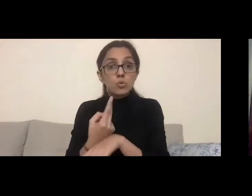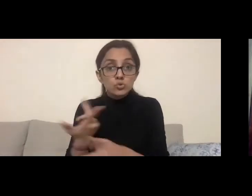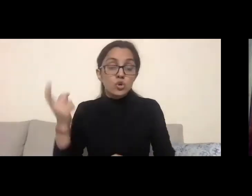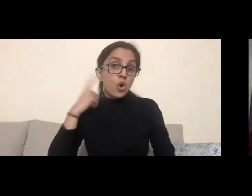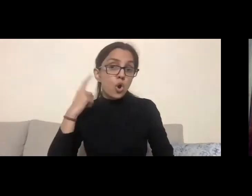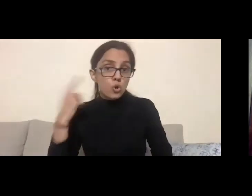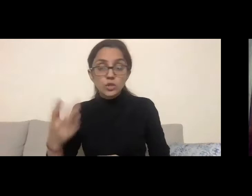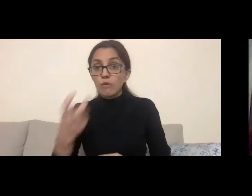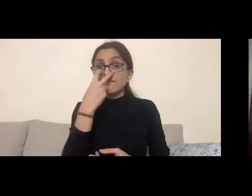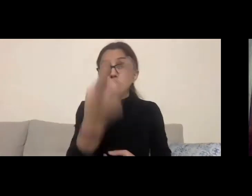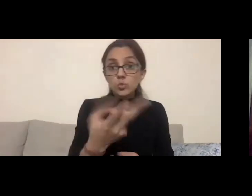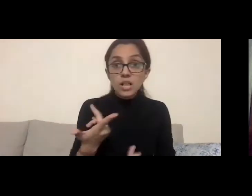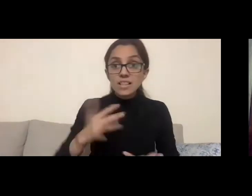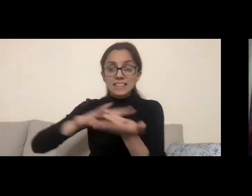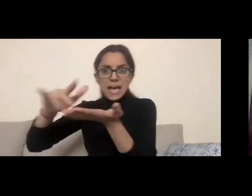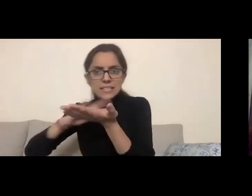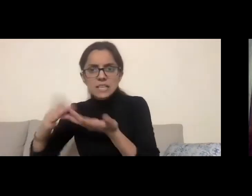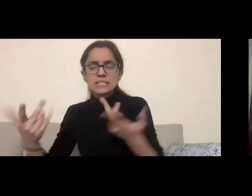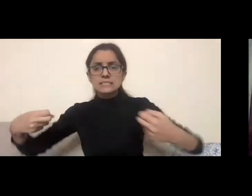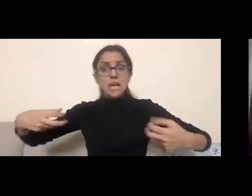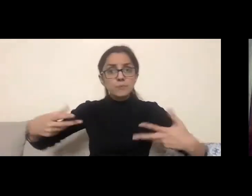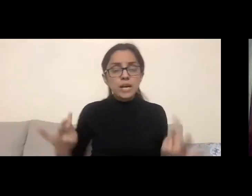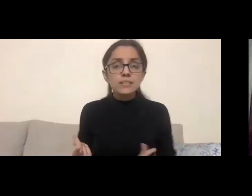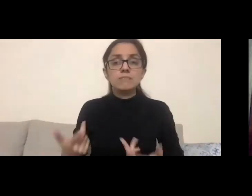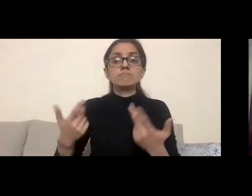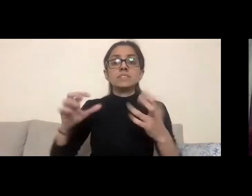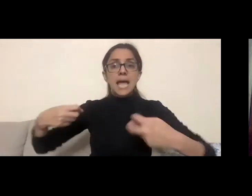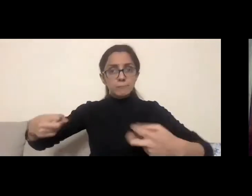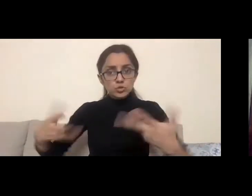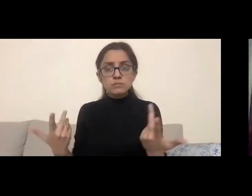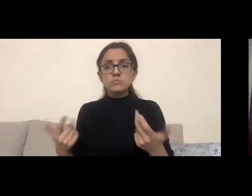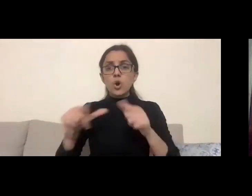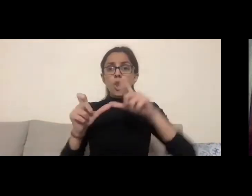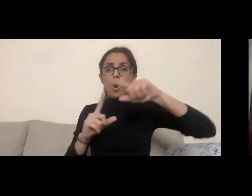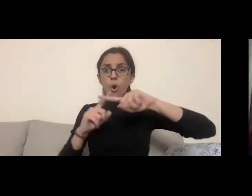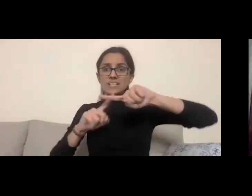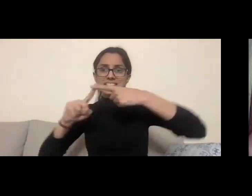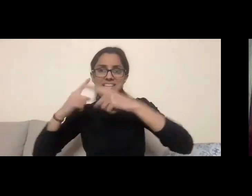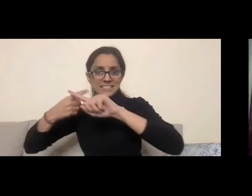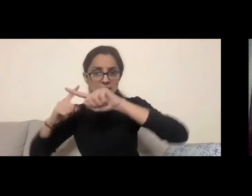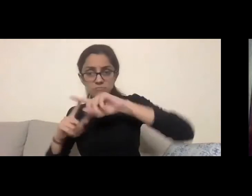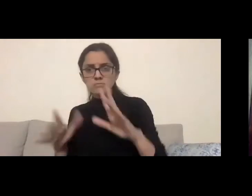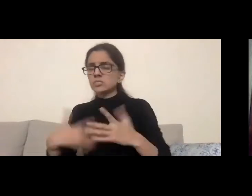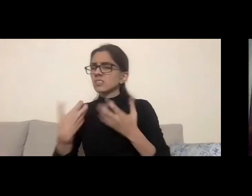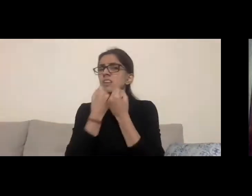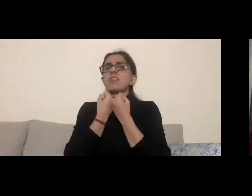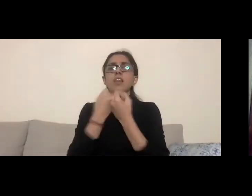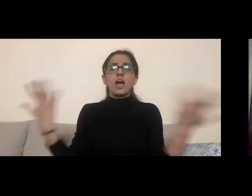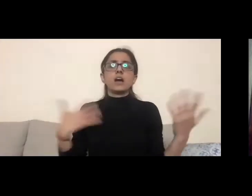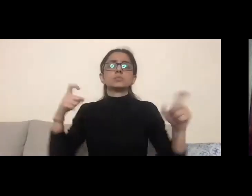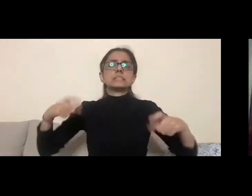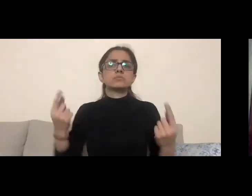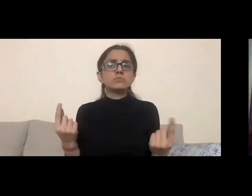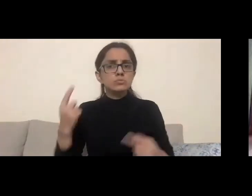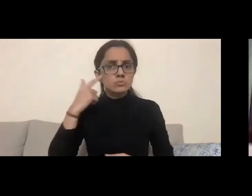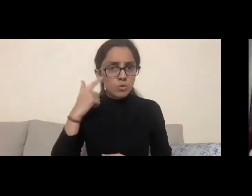or visual or tactile or subtitling or captioning or all text. There is a lot that we need to know, that